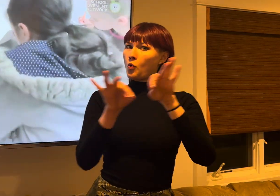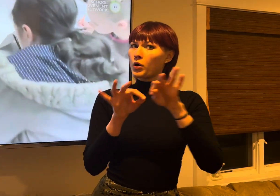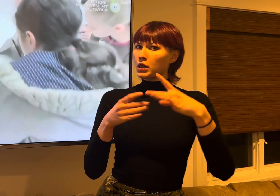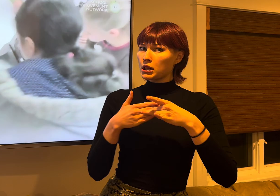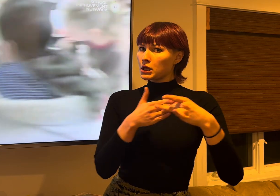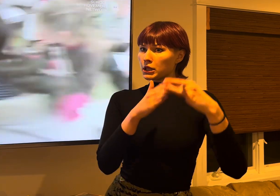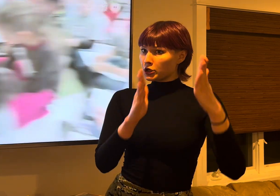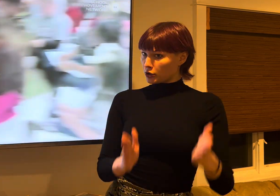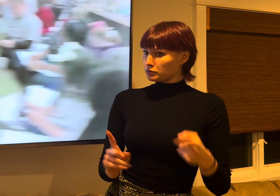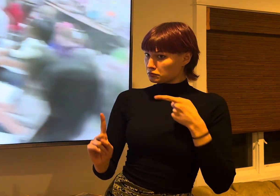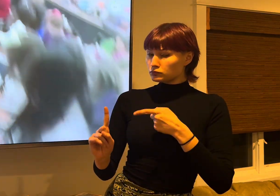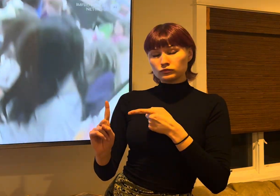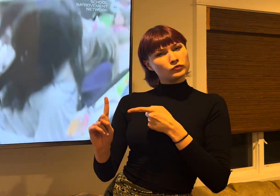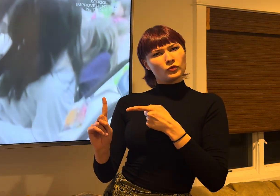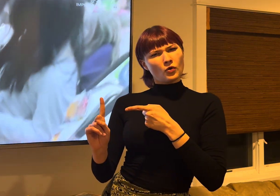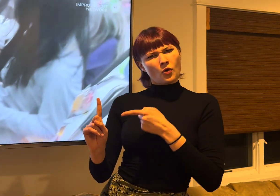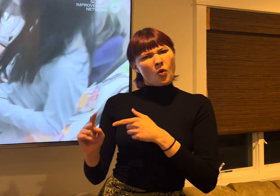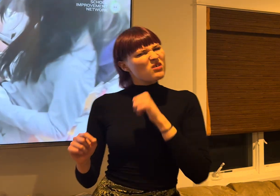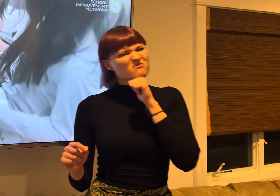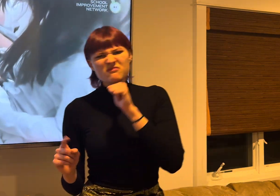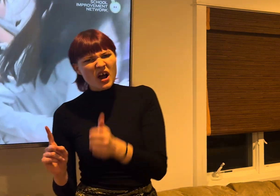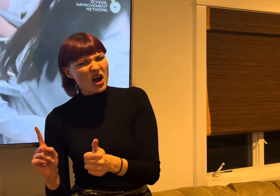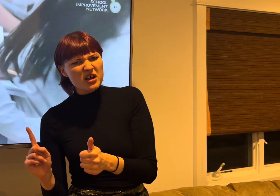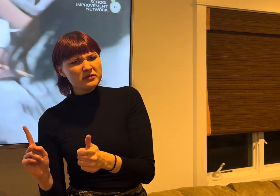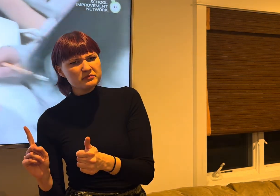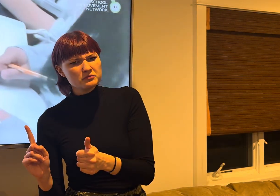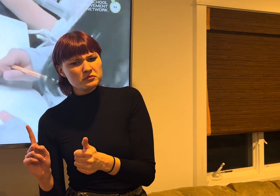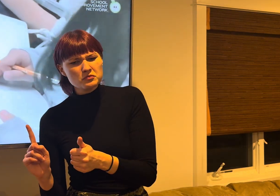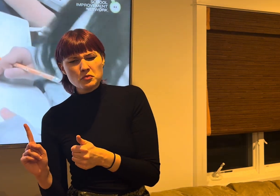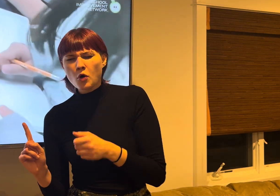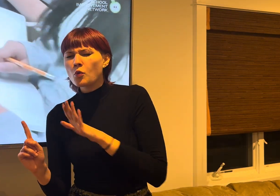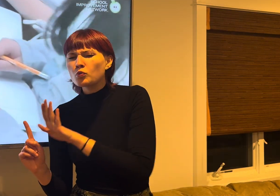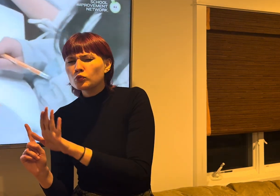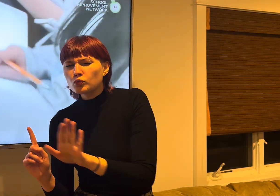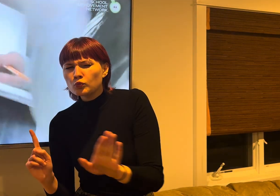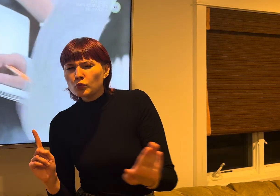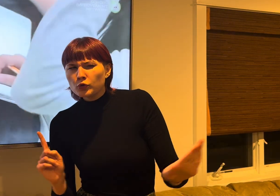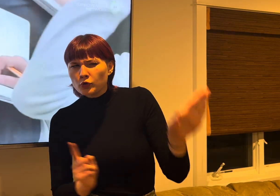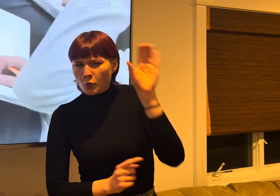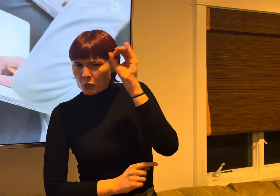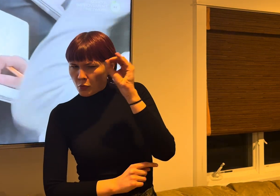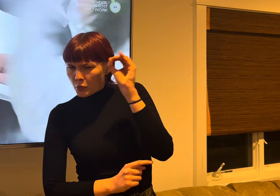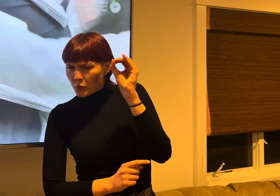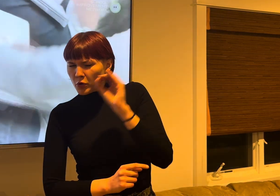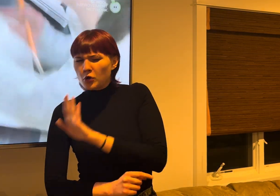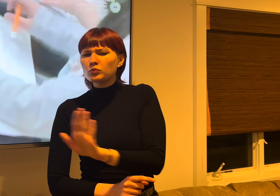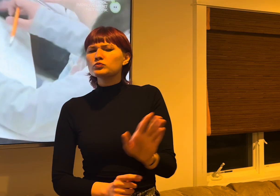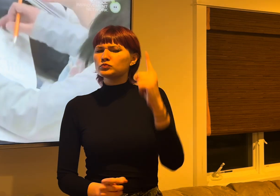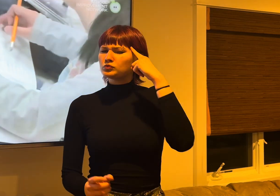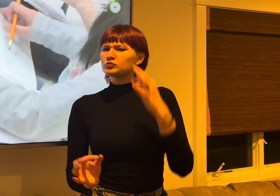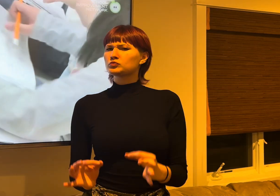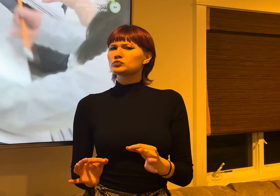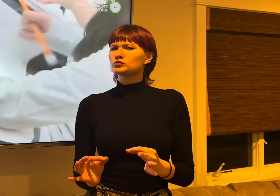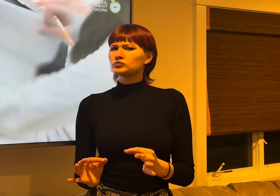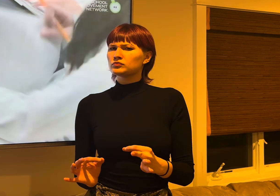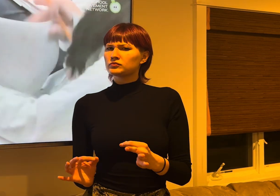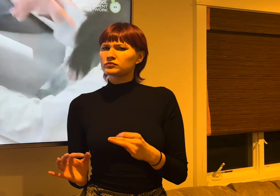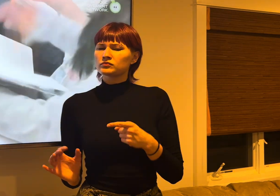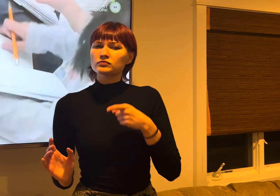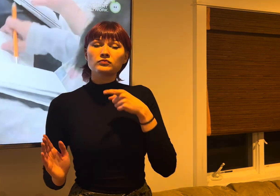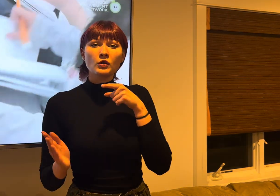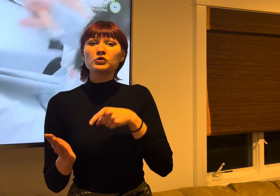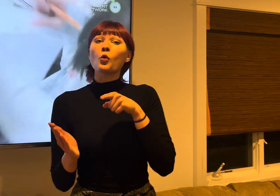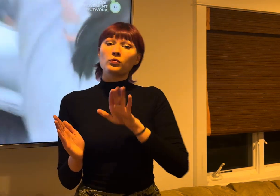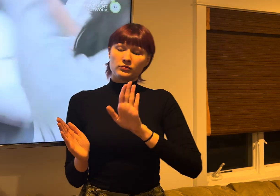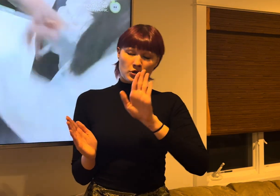Okay, and you have a paper in there already glued that has that question on there. Your summative is on there. Was he a